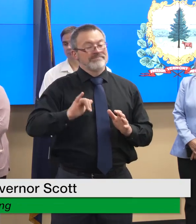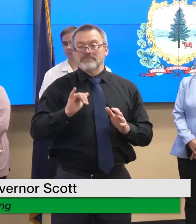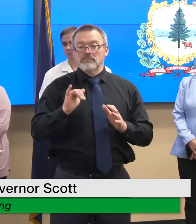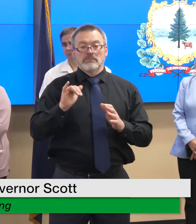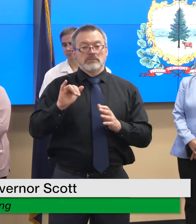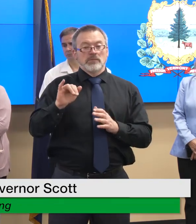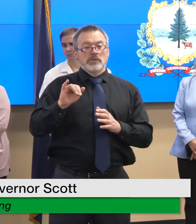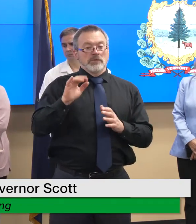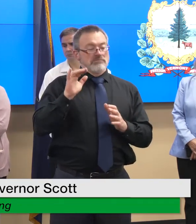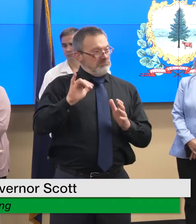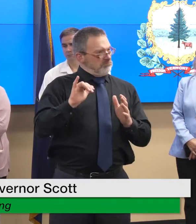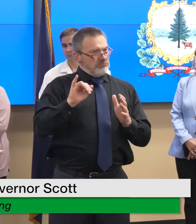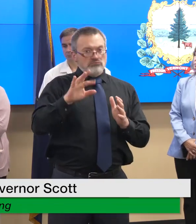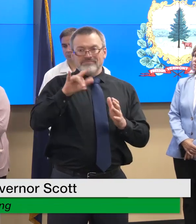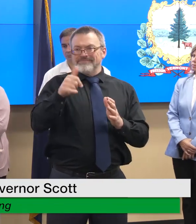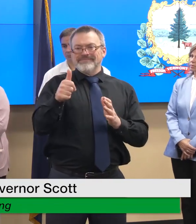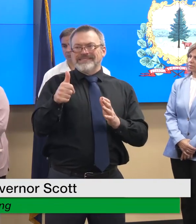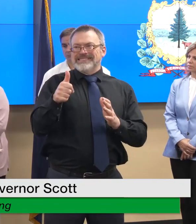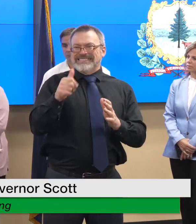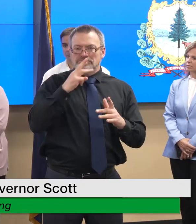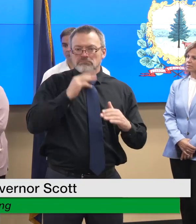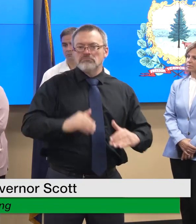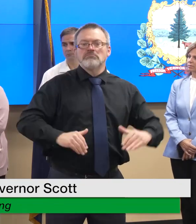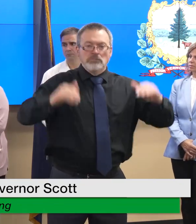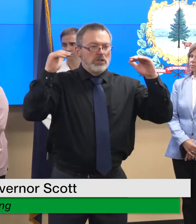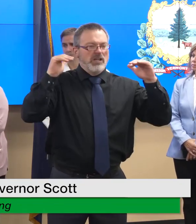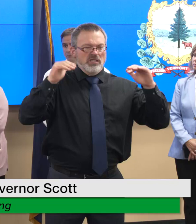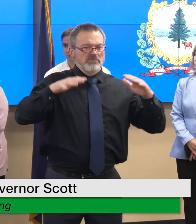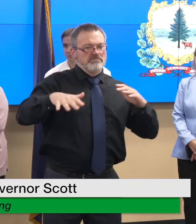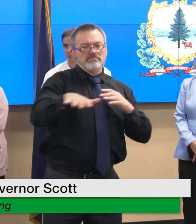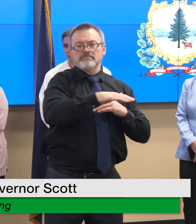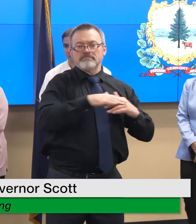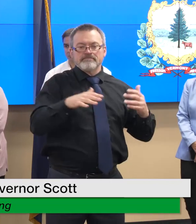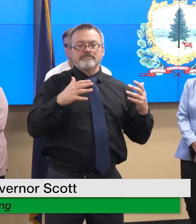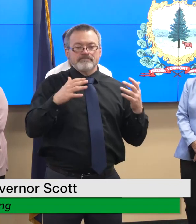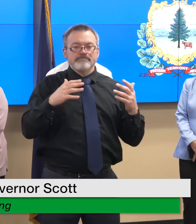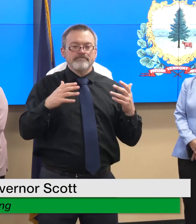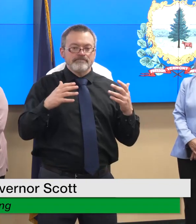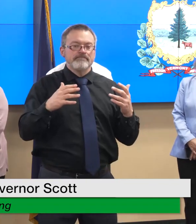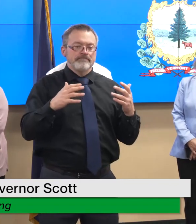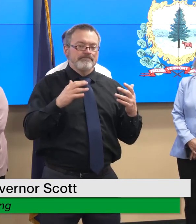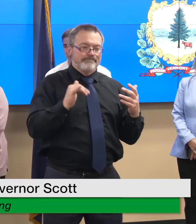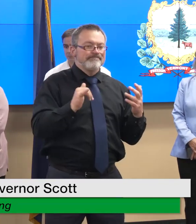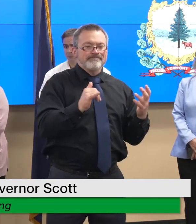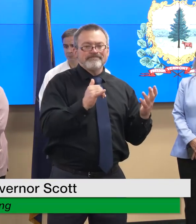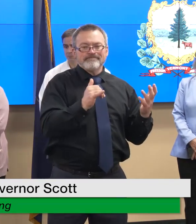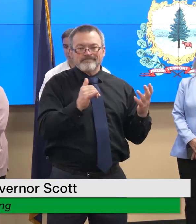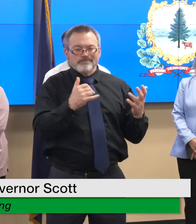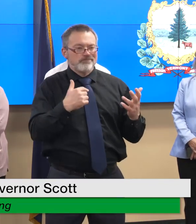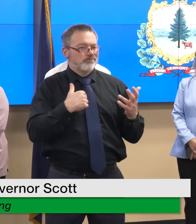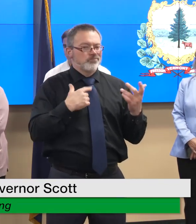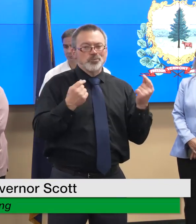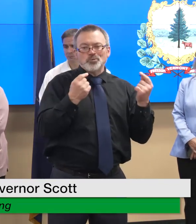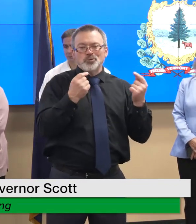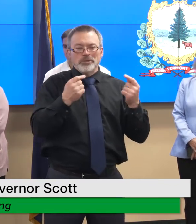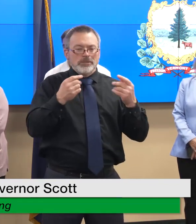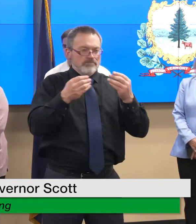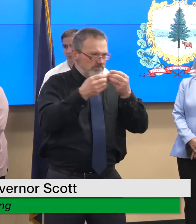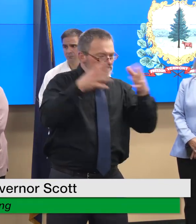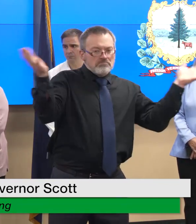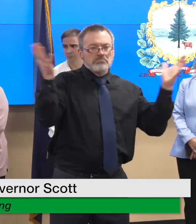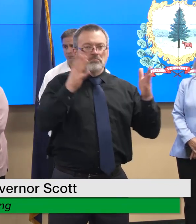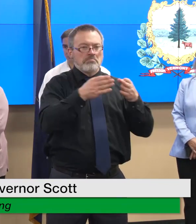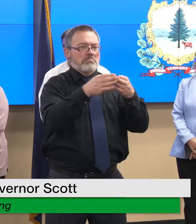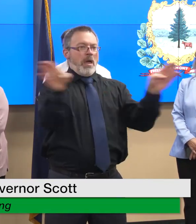The status of our declaration for public and individual assistance, the governor already covered. In addition,